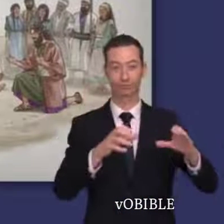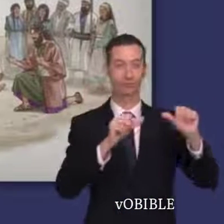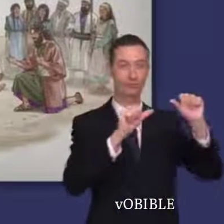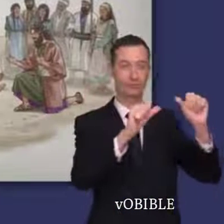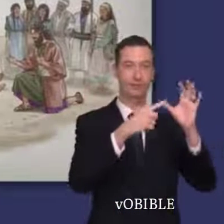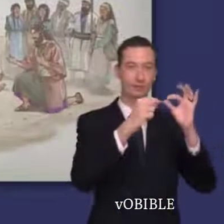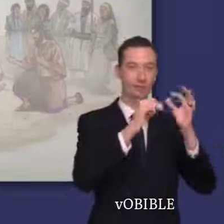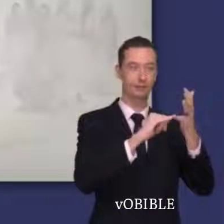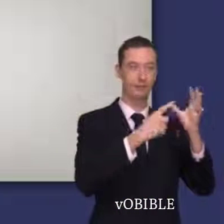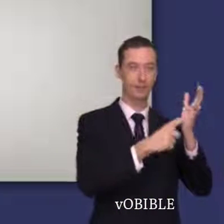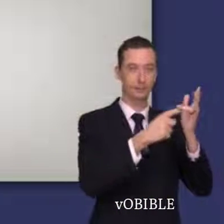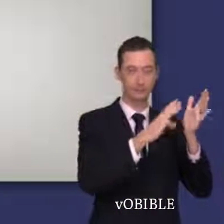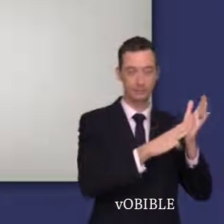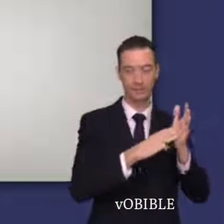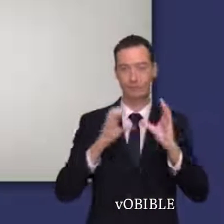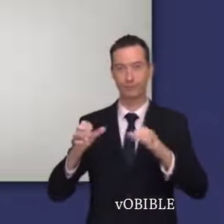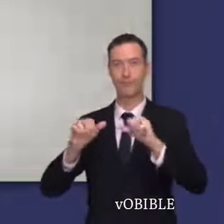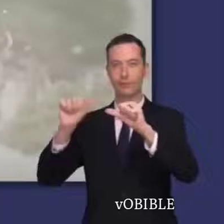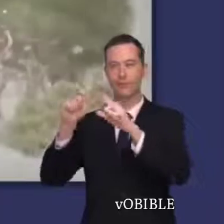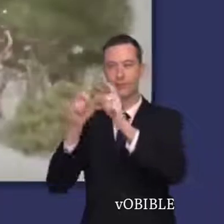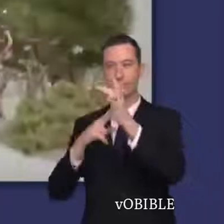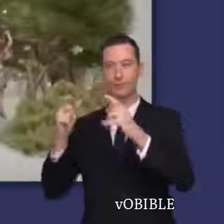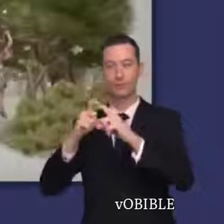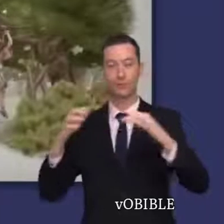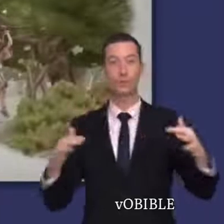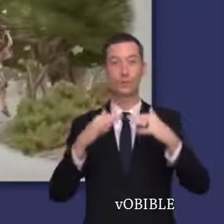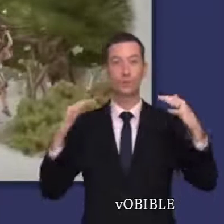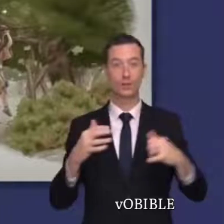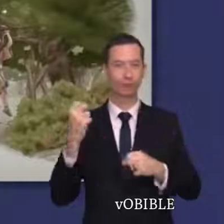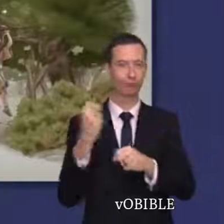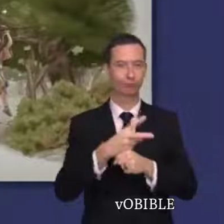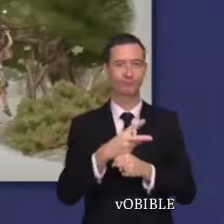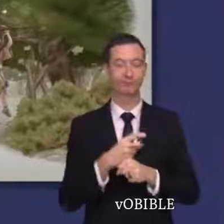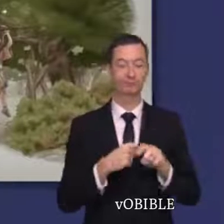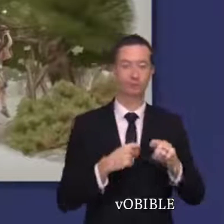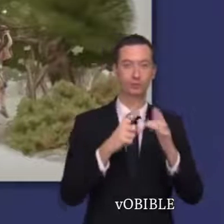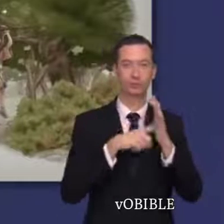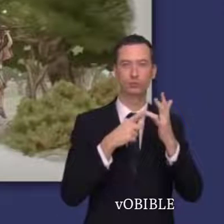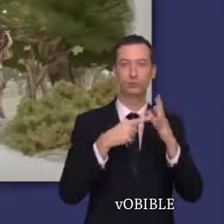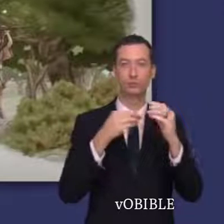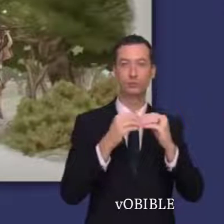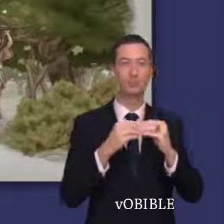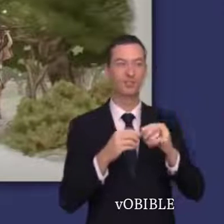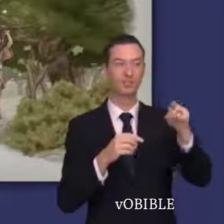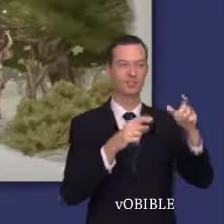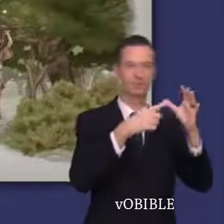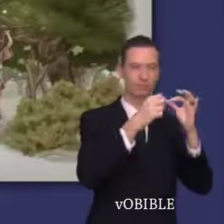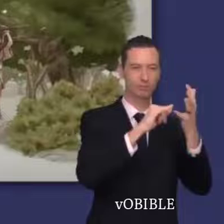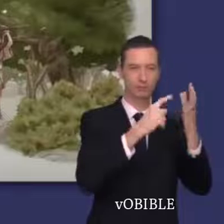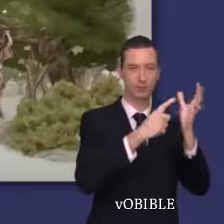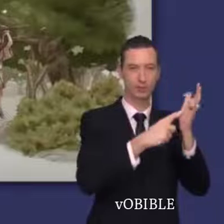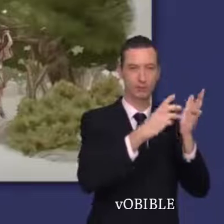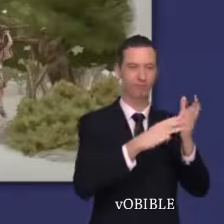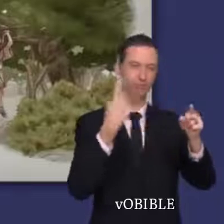Jerusalem. In chapter 18, David's men defeat Absalom's, and Joab puts